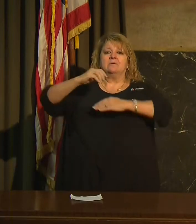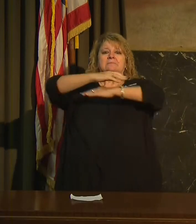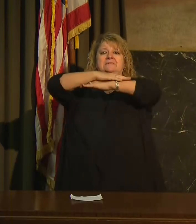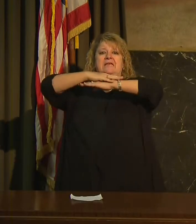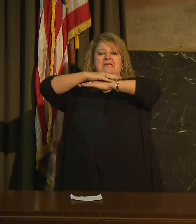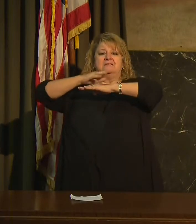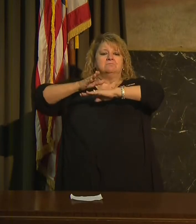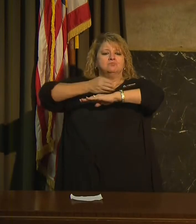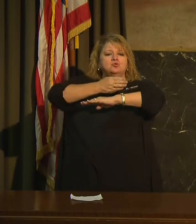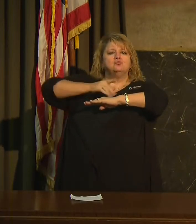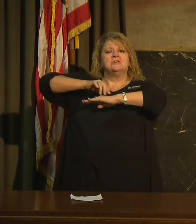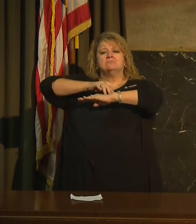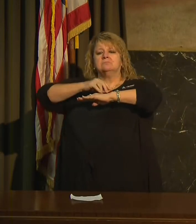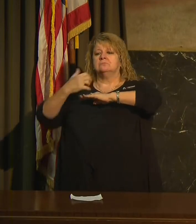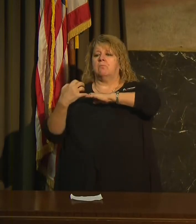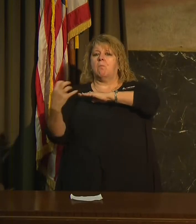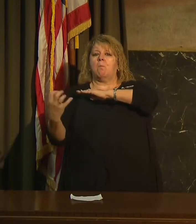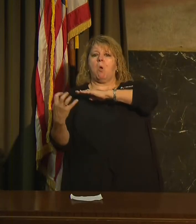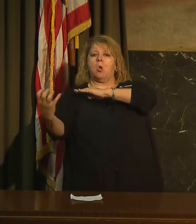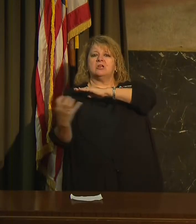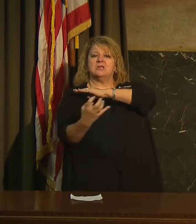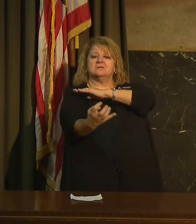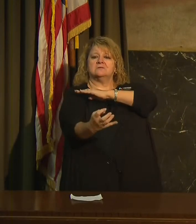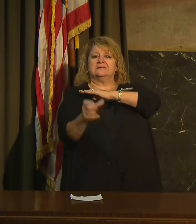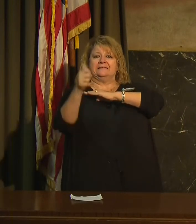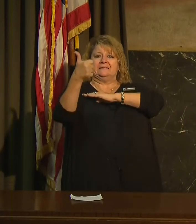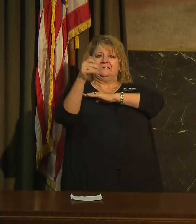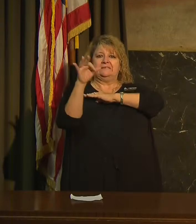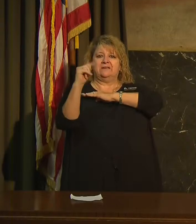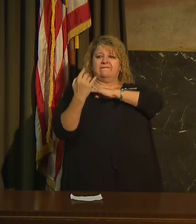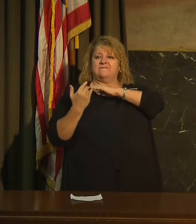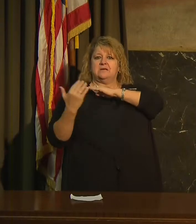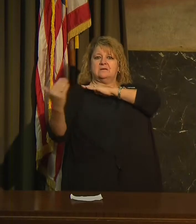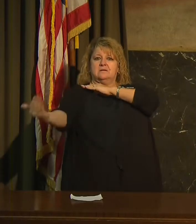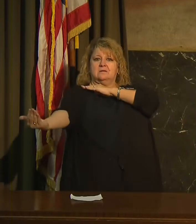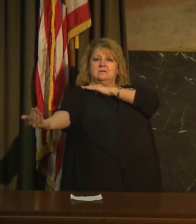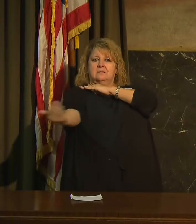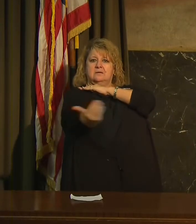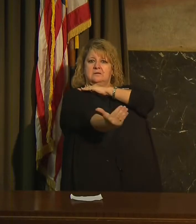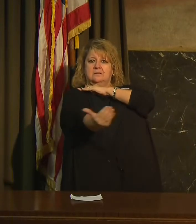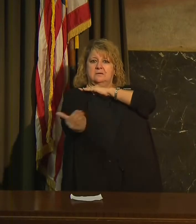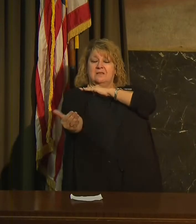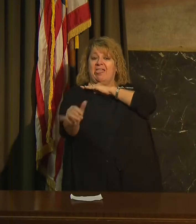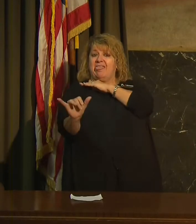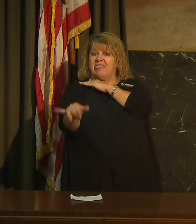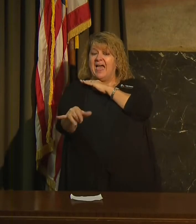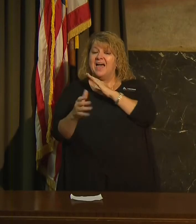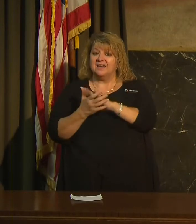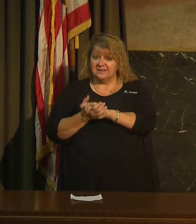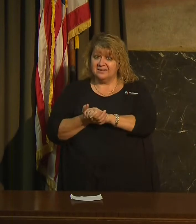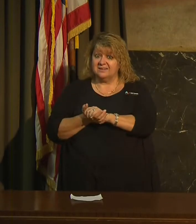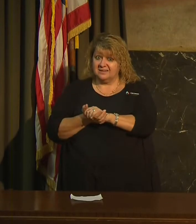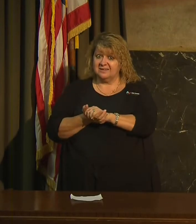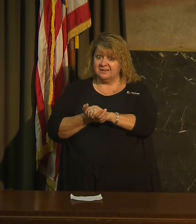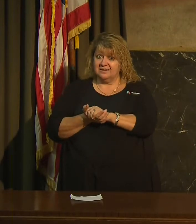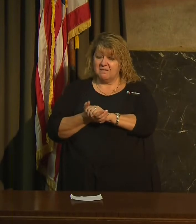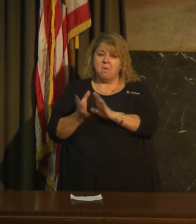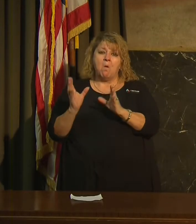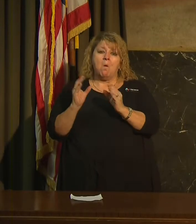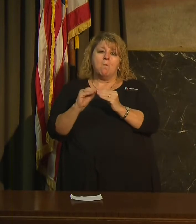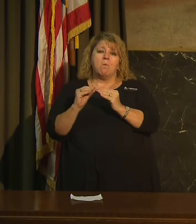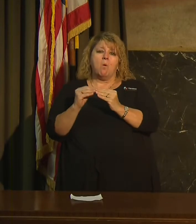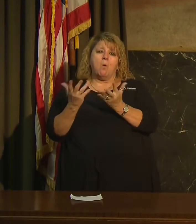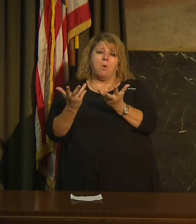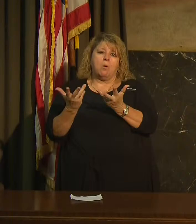audience. And so that will obviously become something that is more